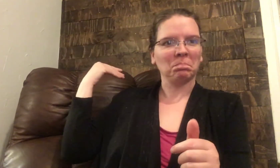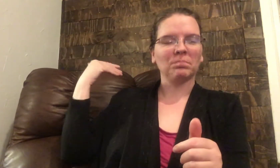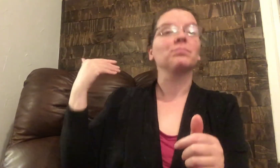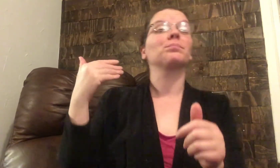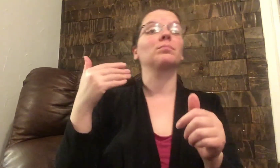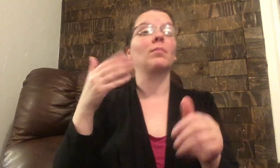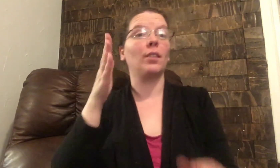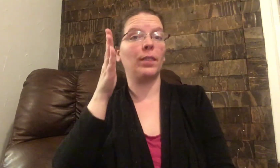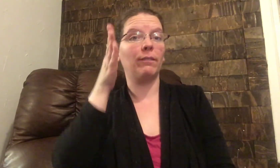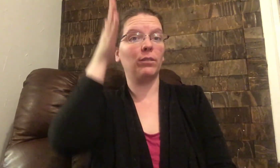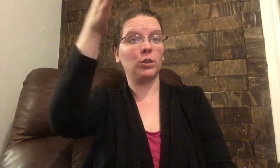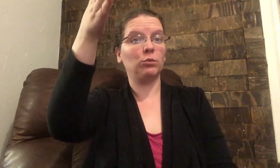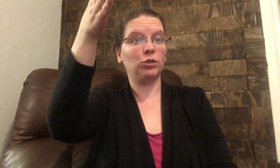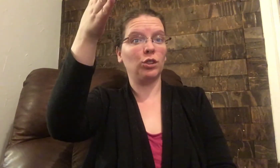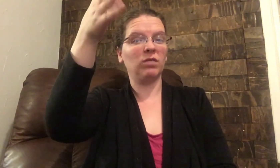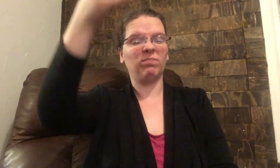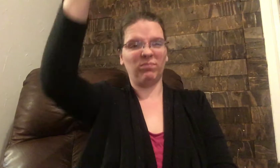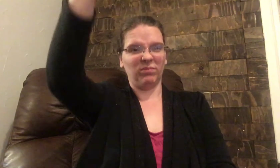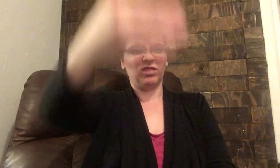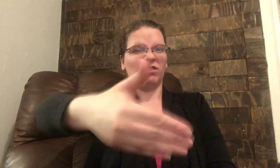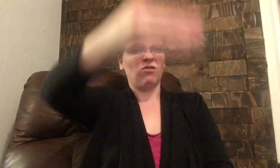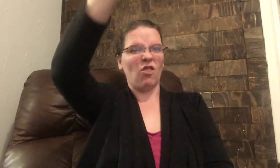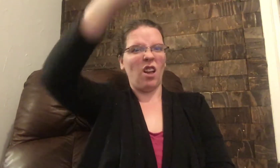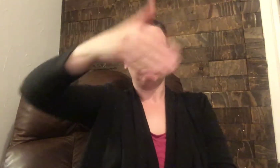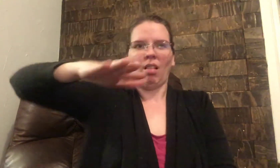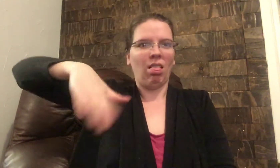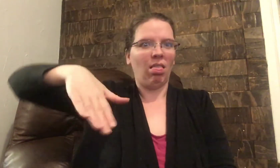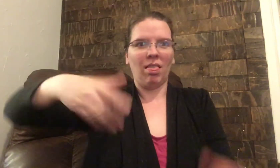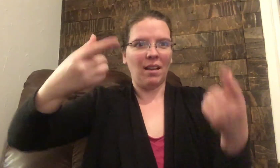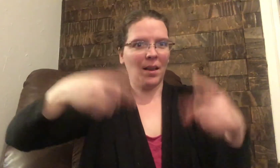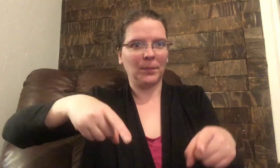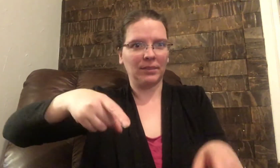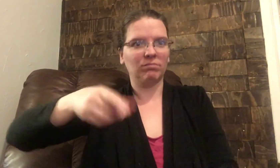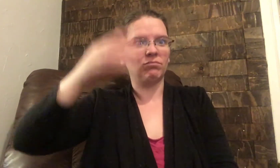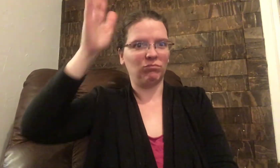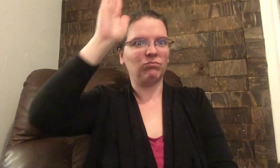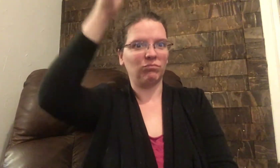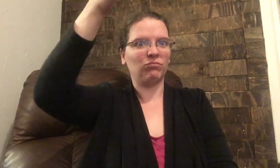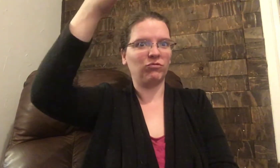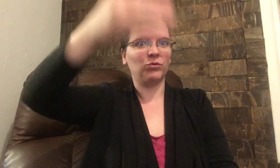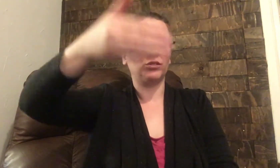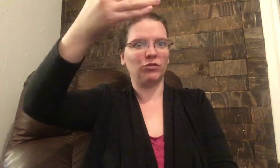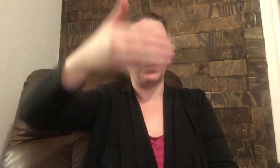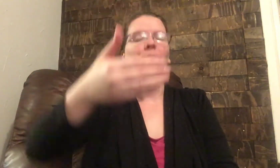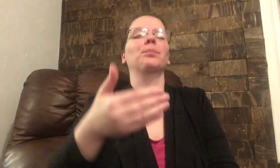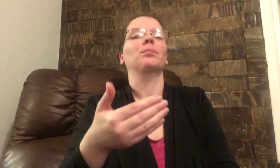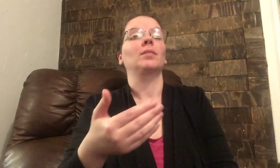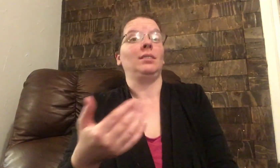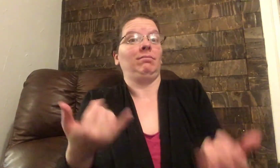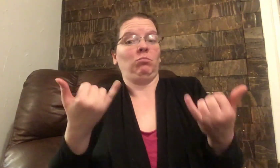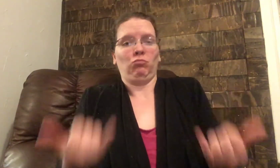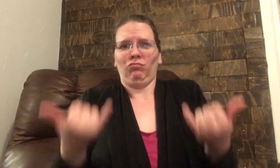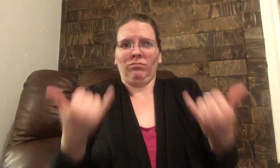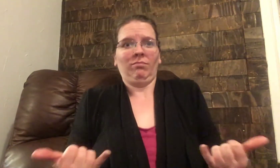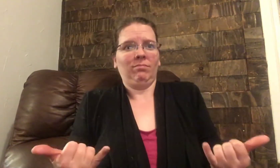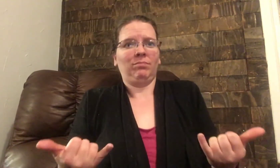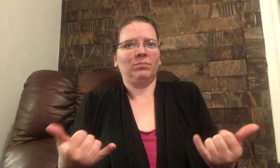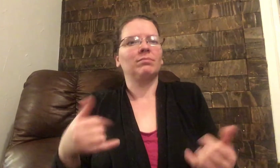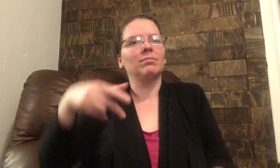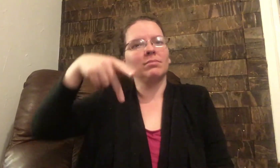in the past. The future hasn't happened yet. It's in front of us. It's ahead of us. But